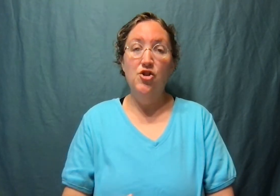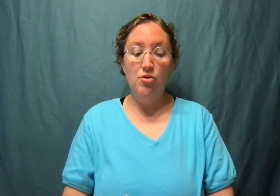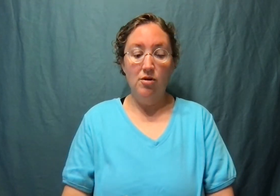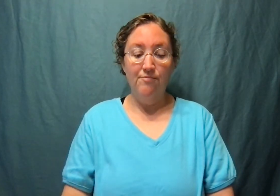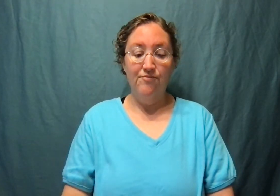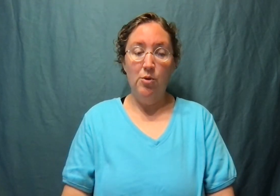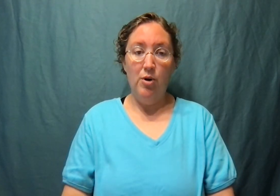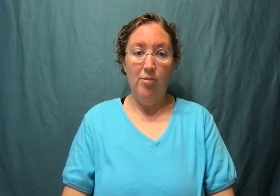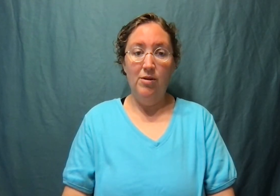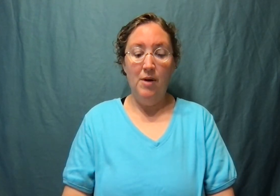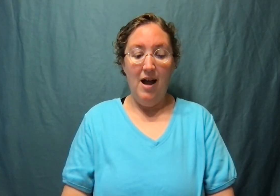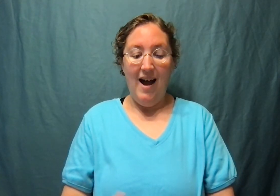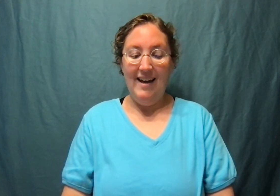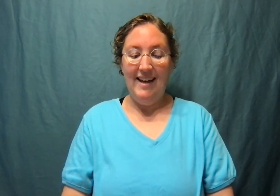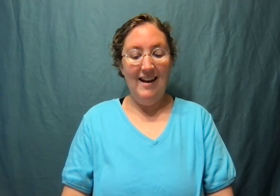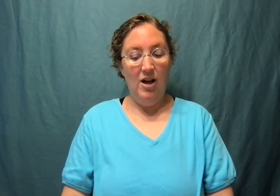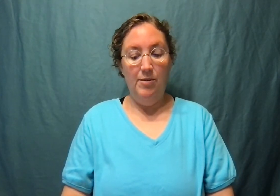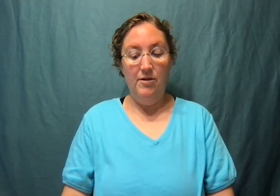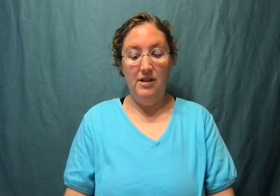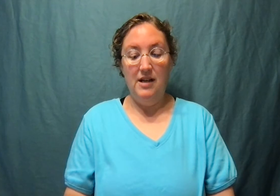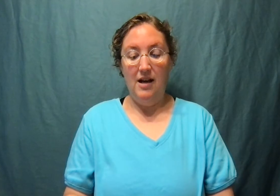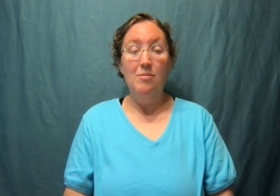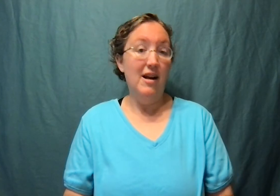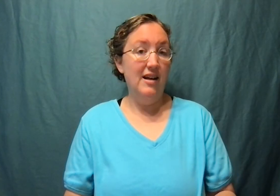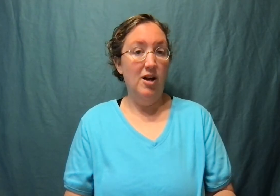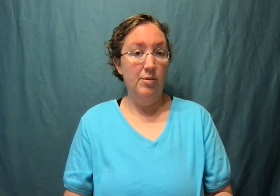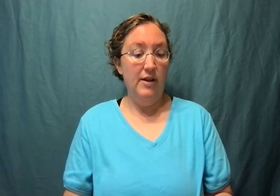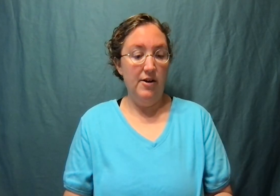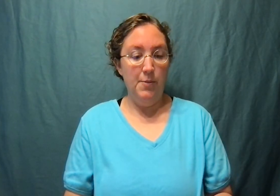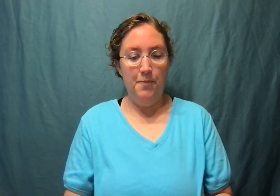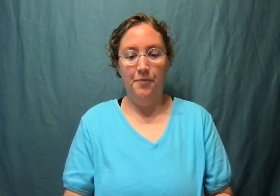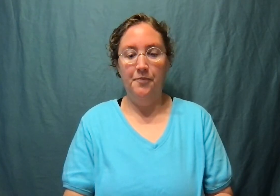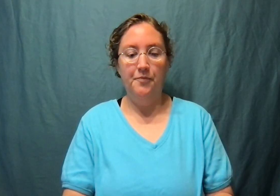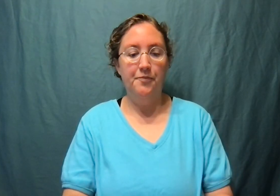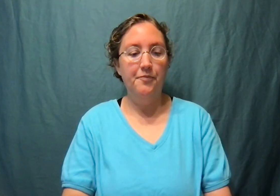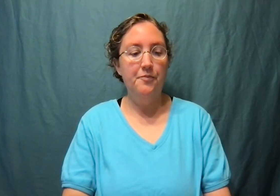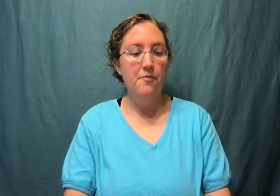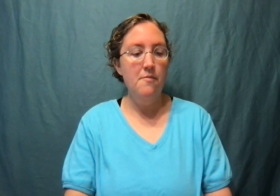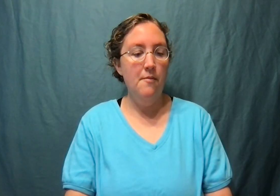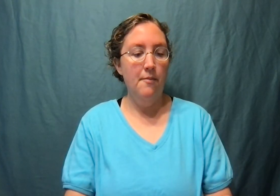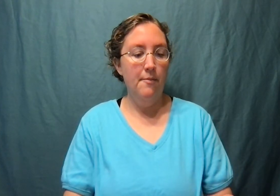Sure, no problem. I can't help you today, but I can help you later.